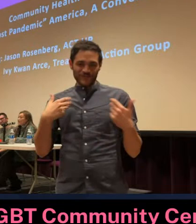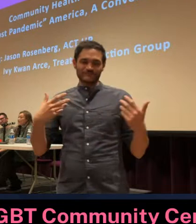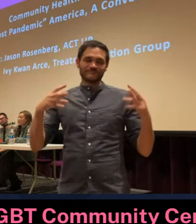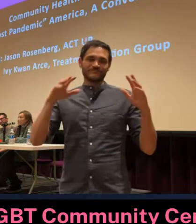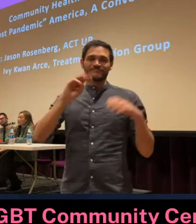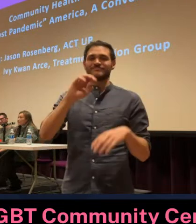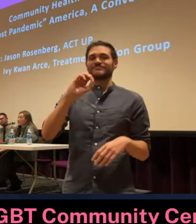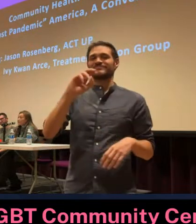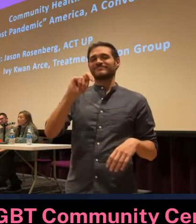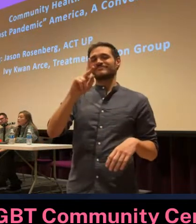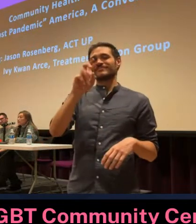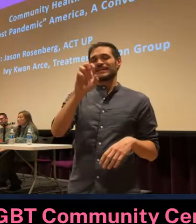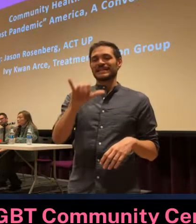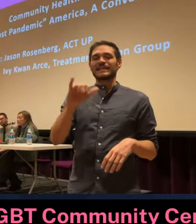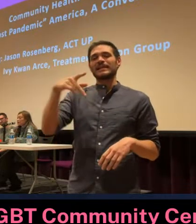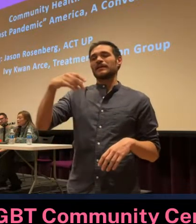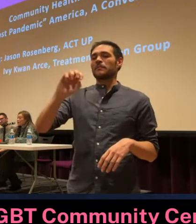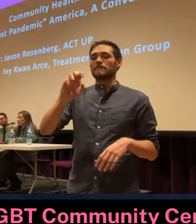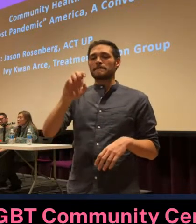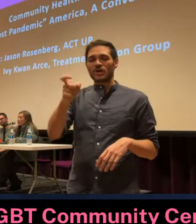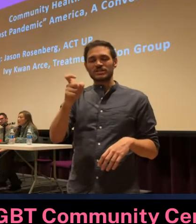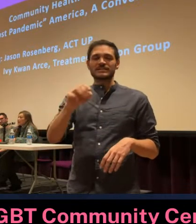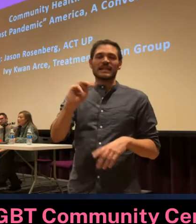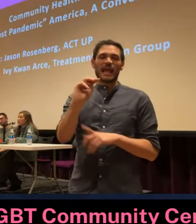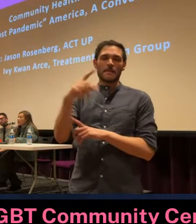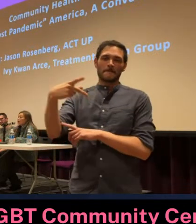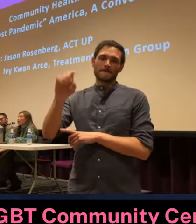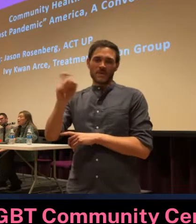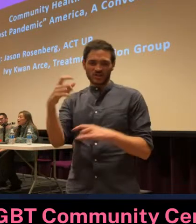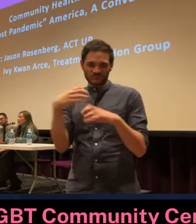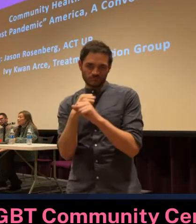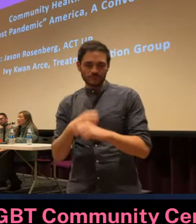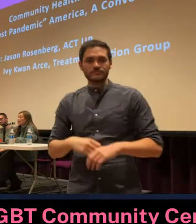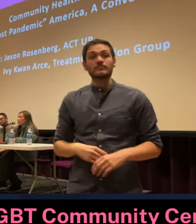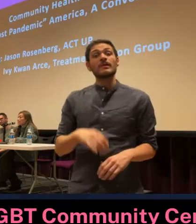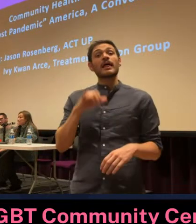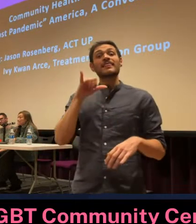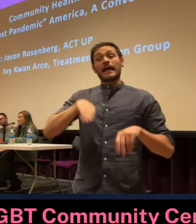Exactly, the outbreak was happening the week before Pride, and we